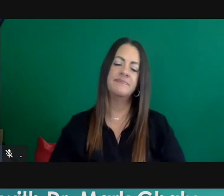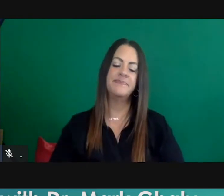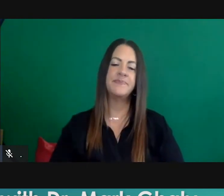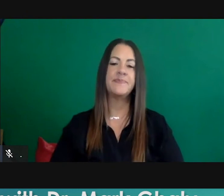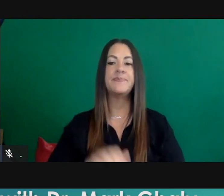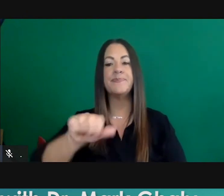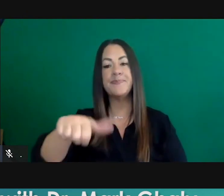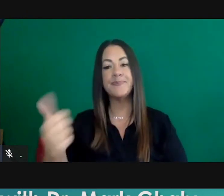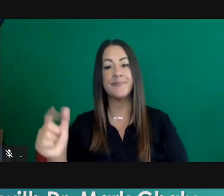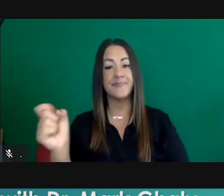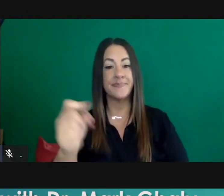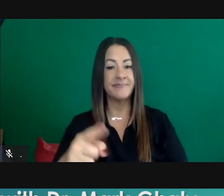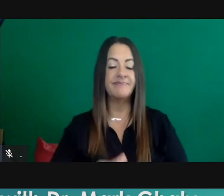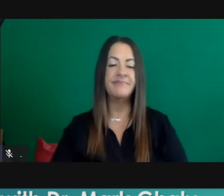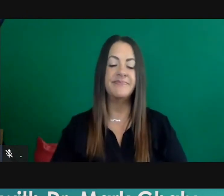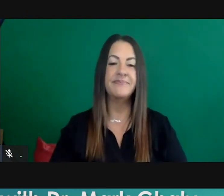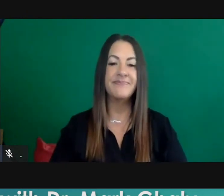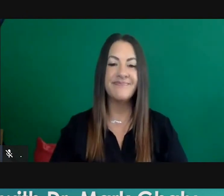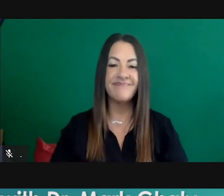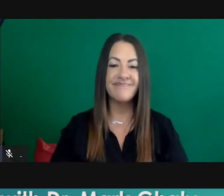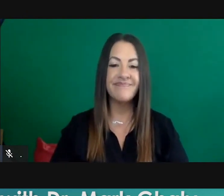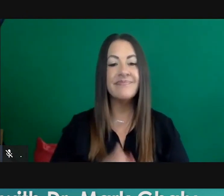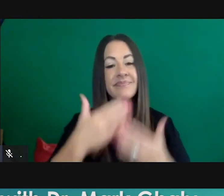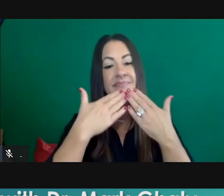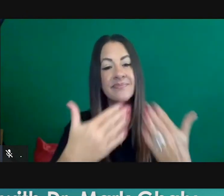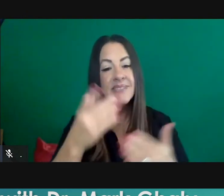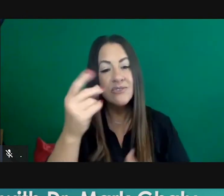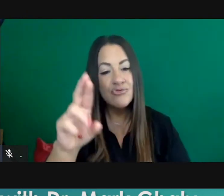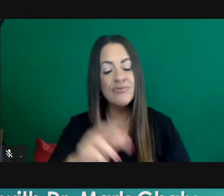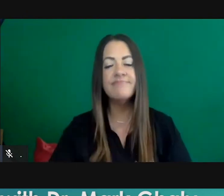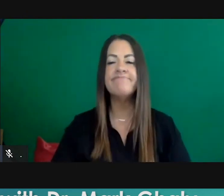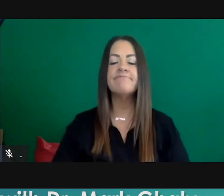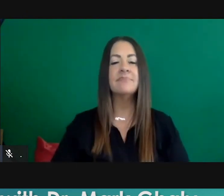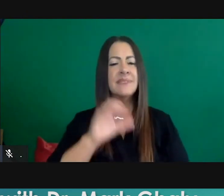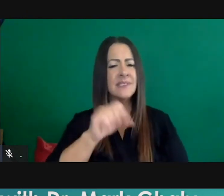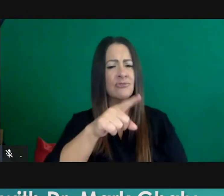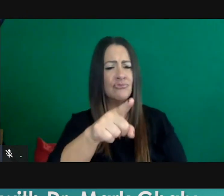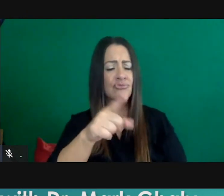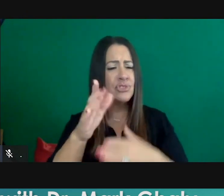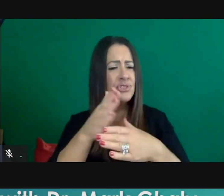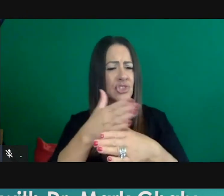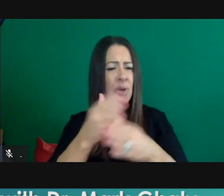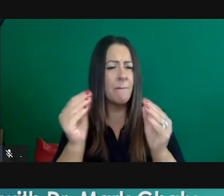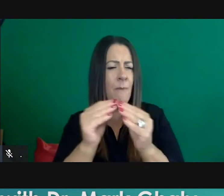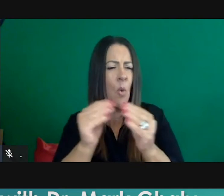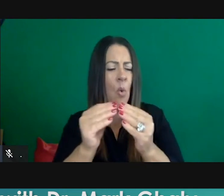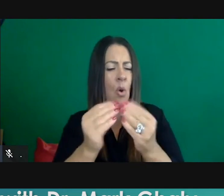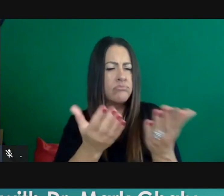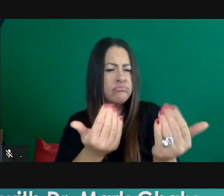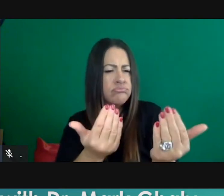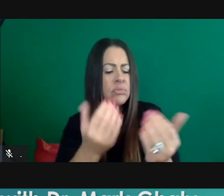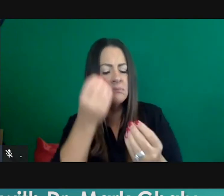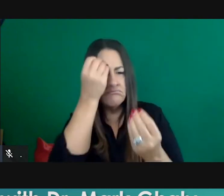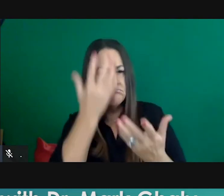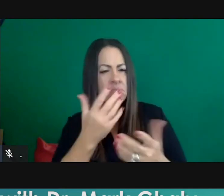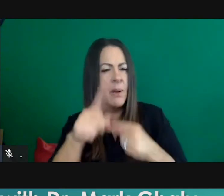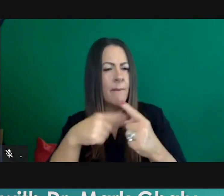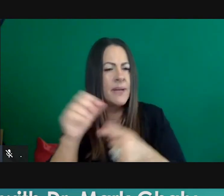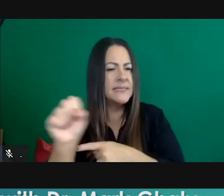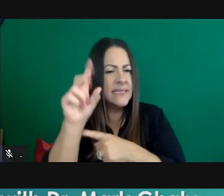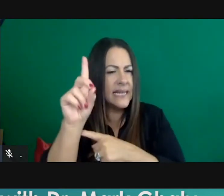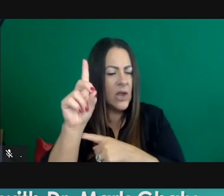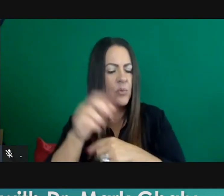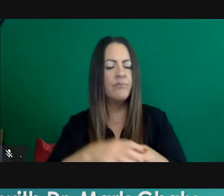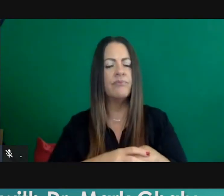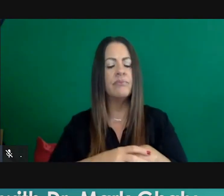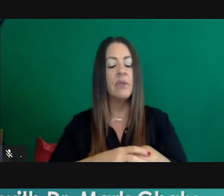Hi, thank you very much, Doctor. I'm wondering if you could talk a little bit more about the San Diego situation. If the numbers continue the way